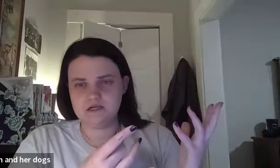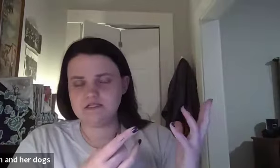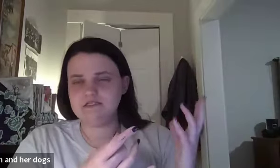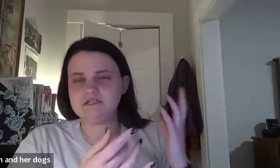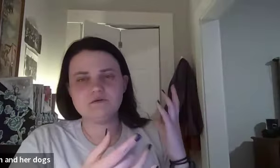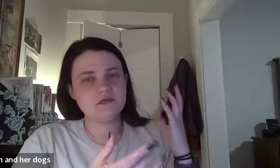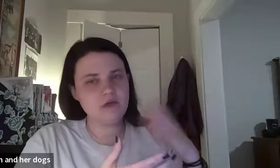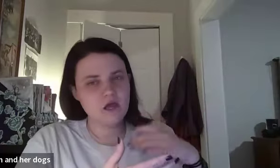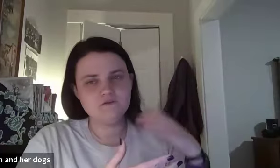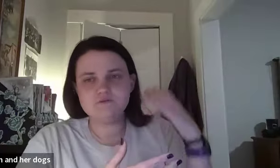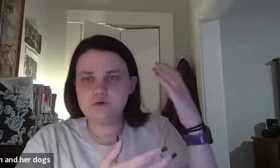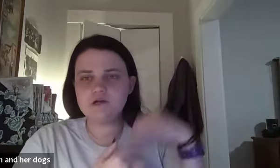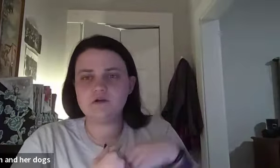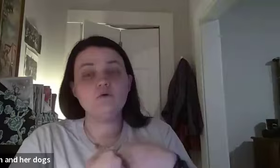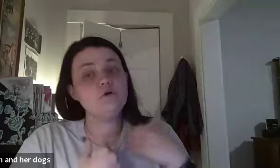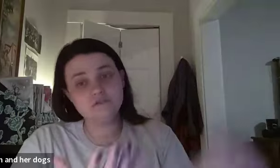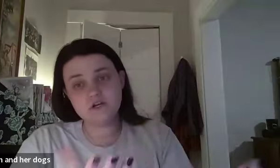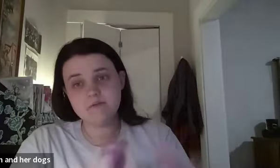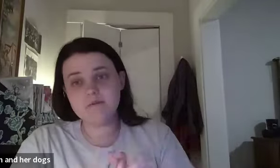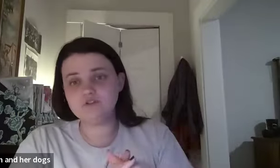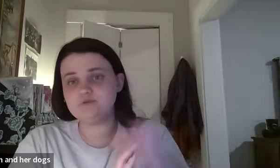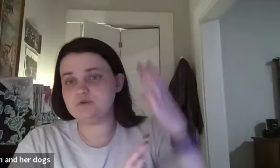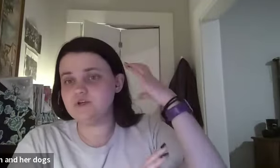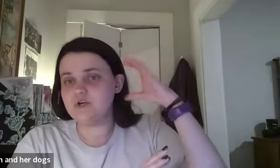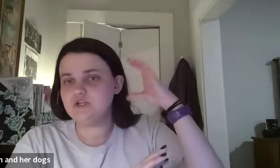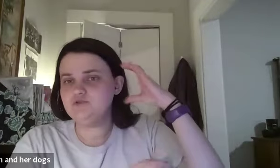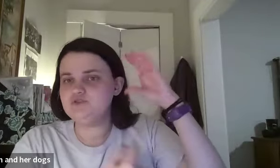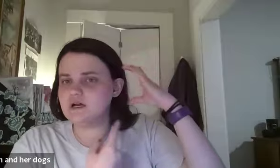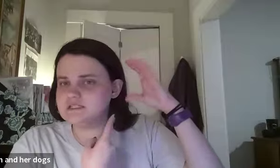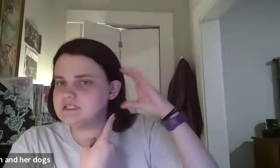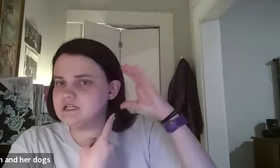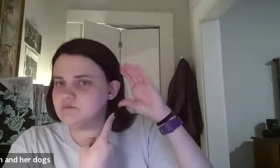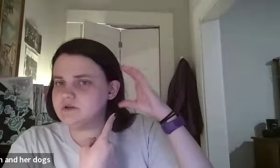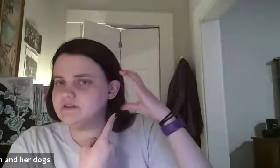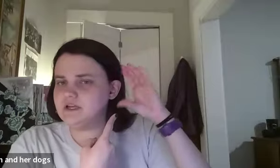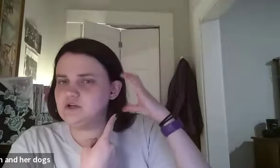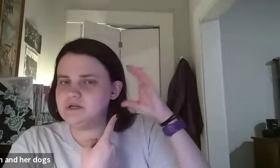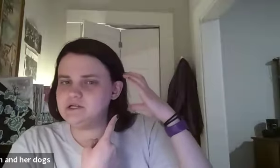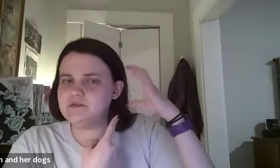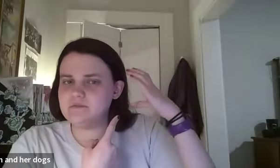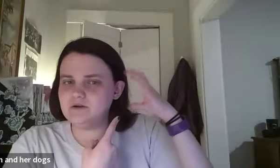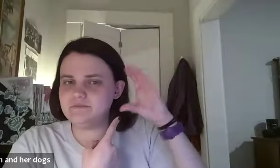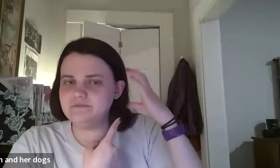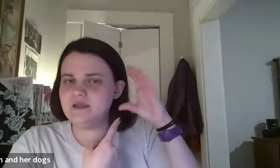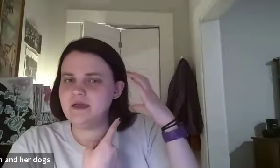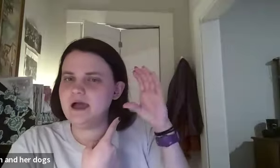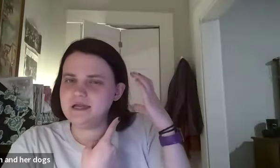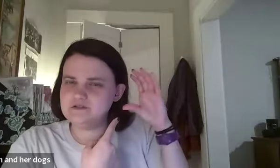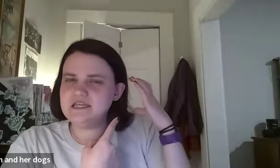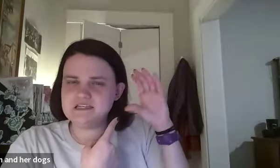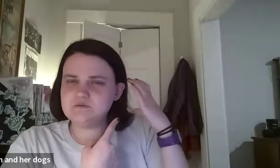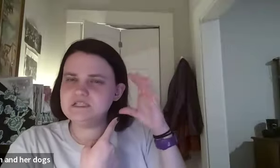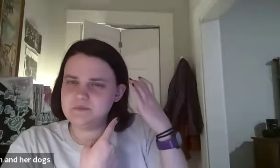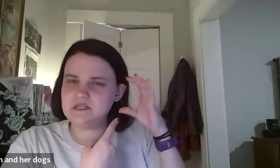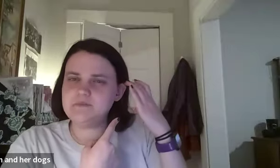cousin, it does not really matter if it's boy or girl, or if you're talking about multiples, you do cousins here with like your ear in the middle. I do see this one typically